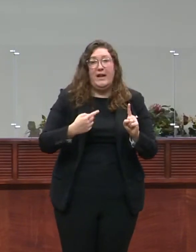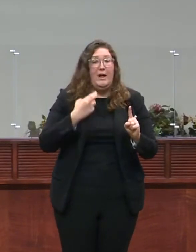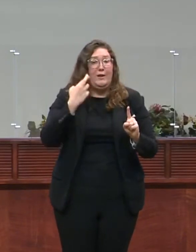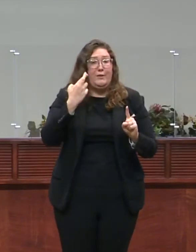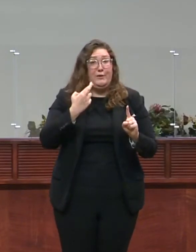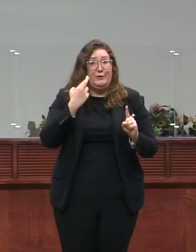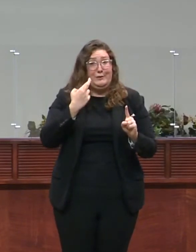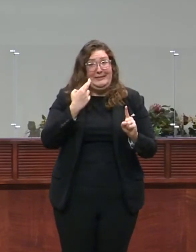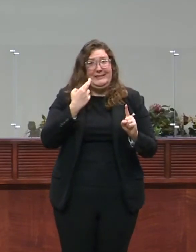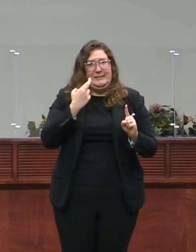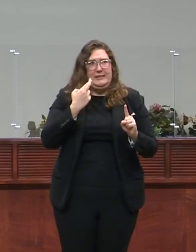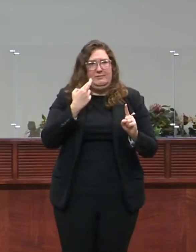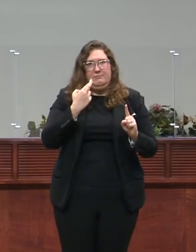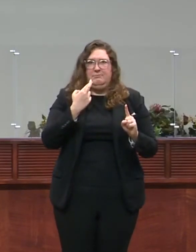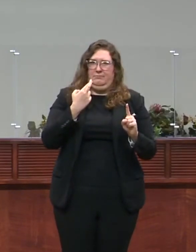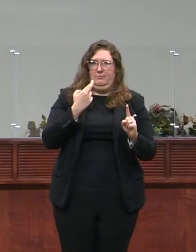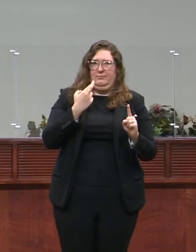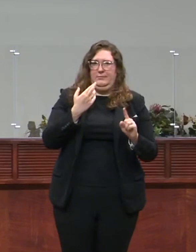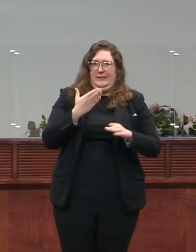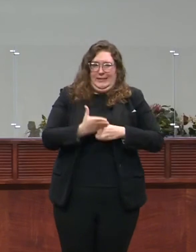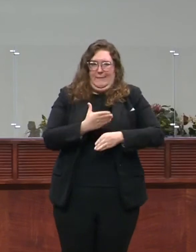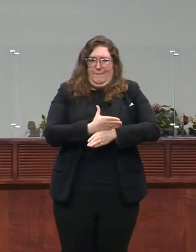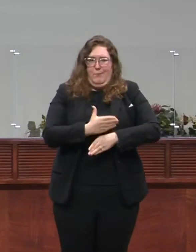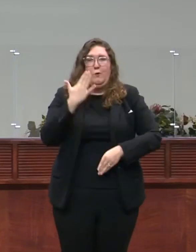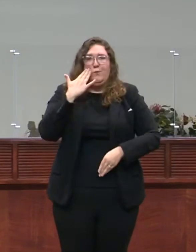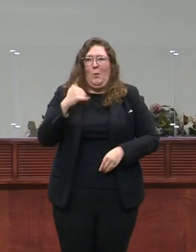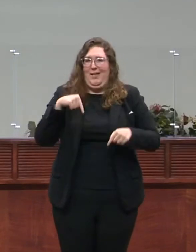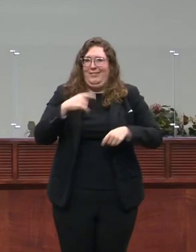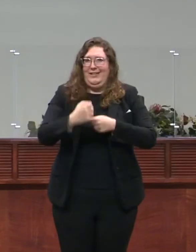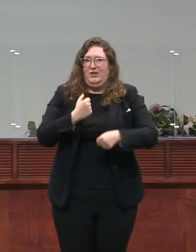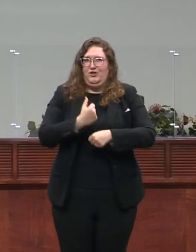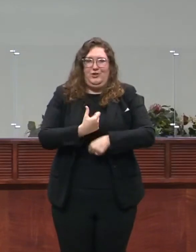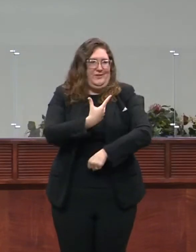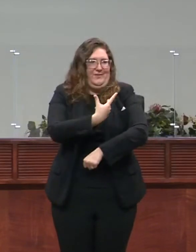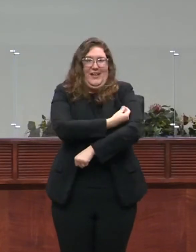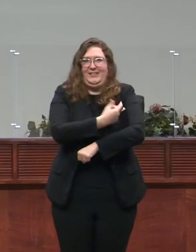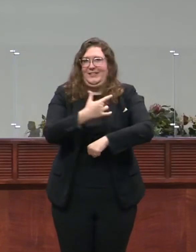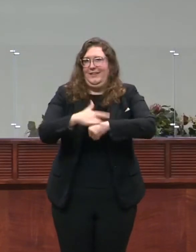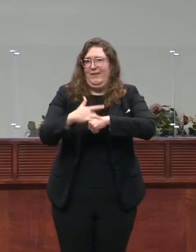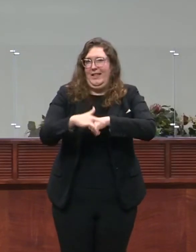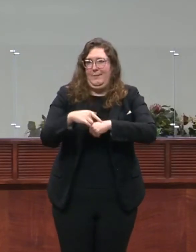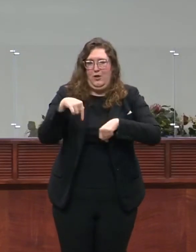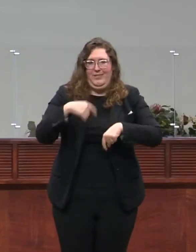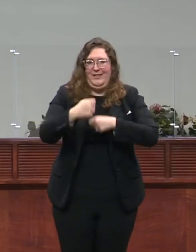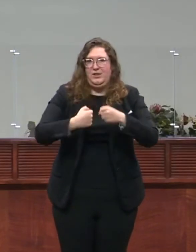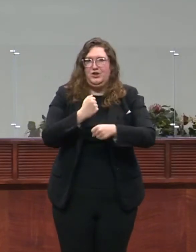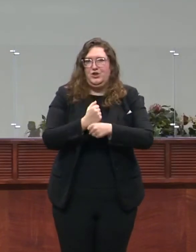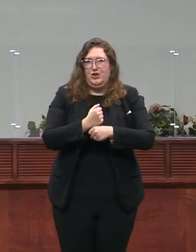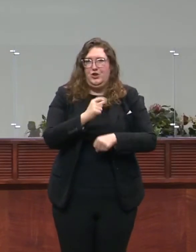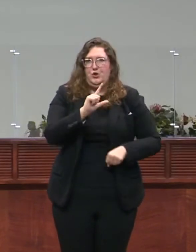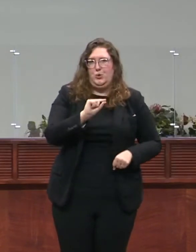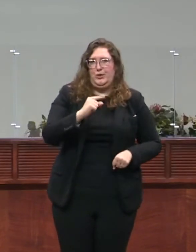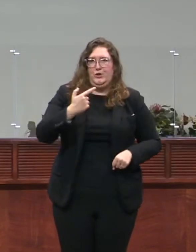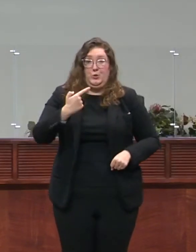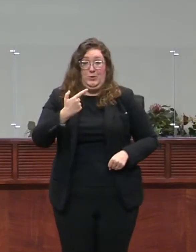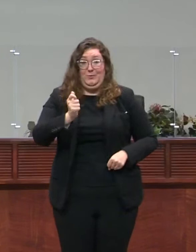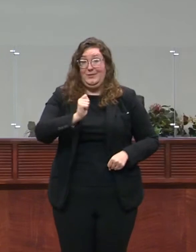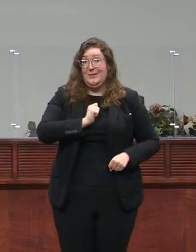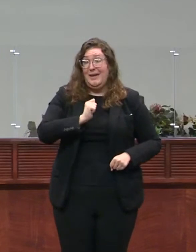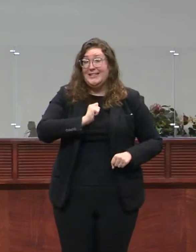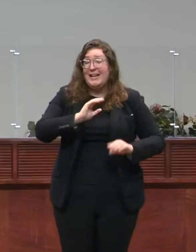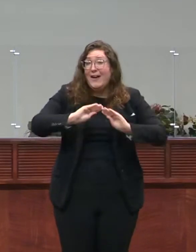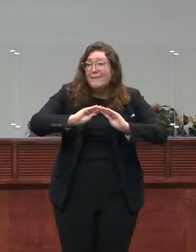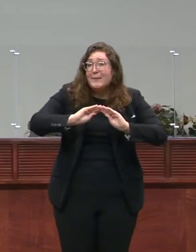the vaccine became available in 2021. And so I have been really clear that